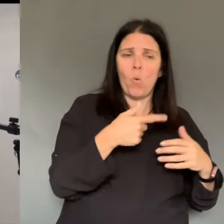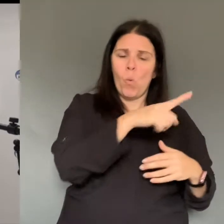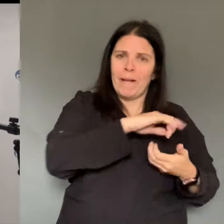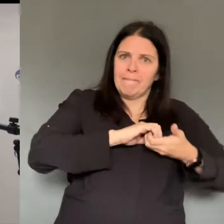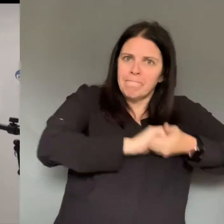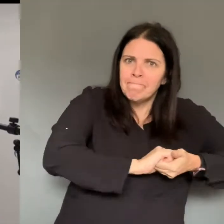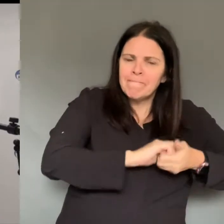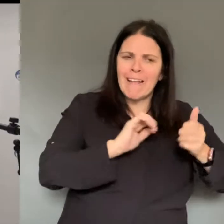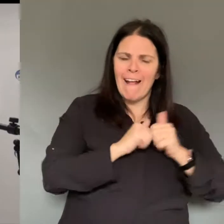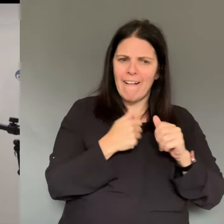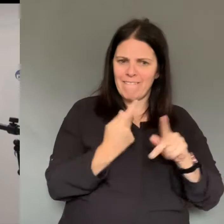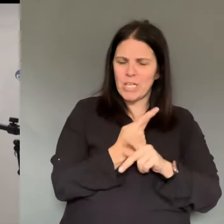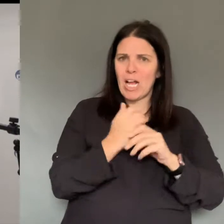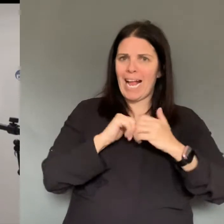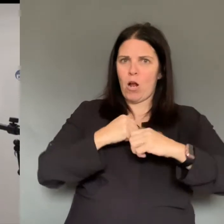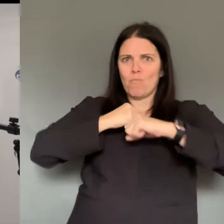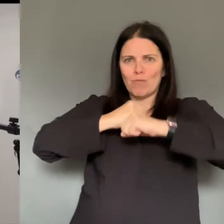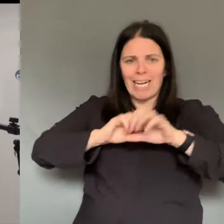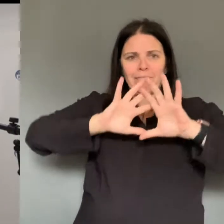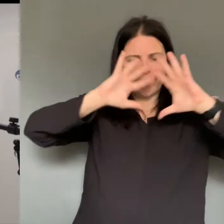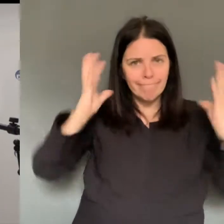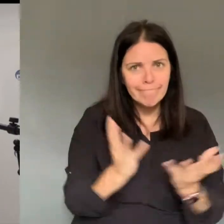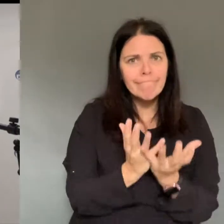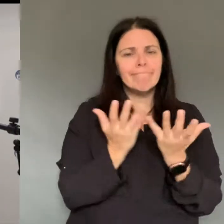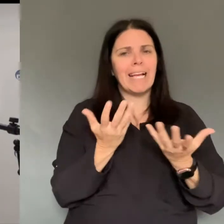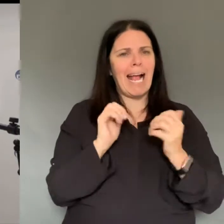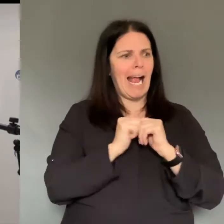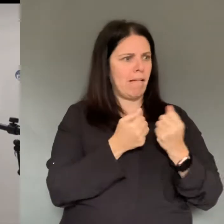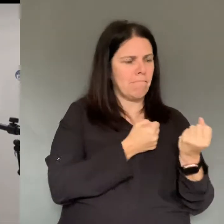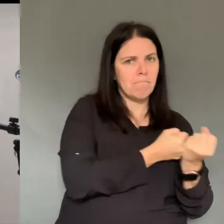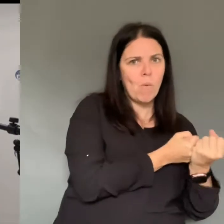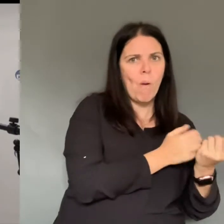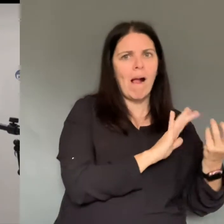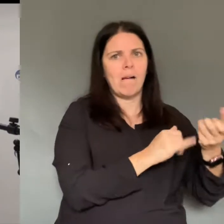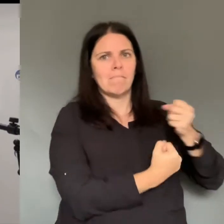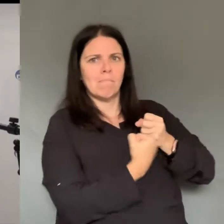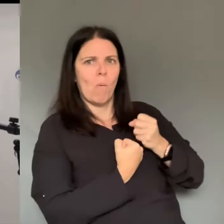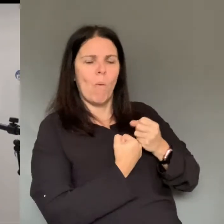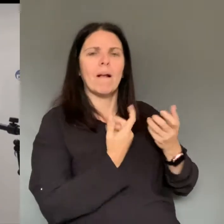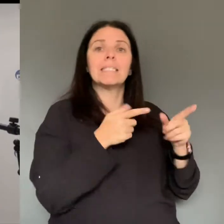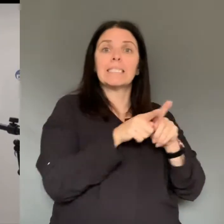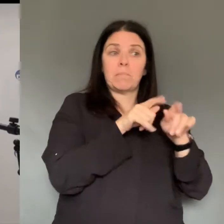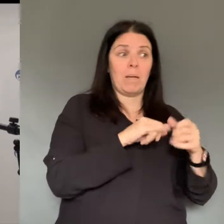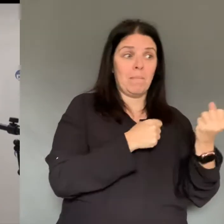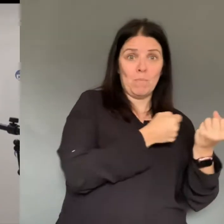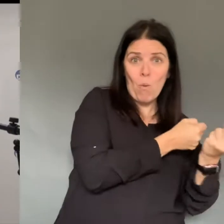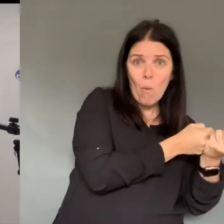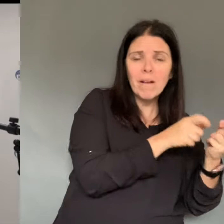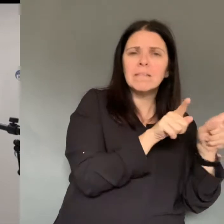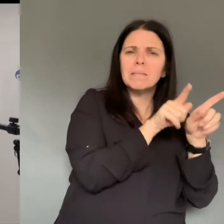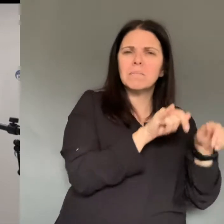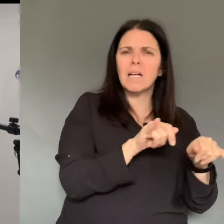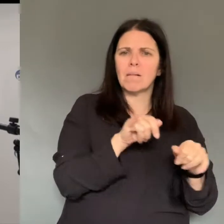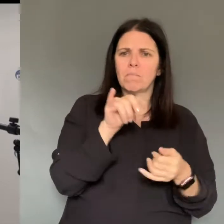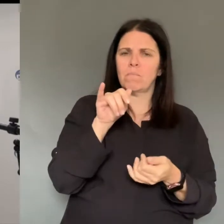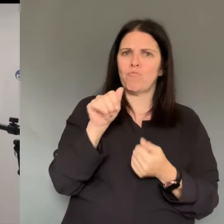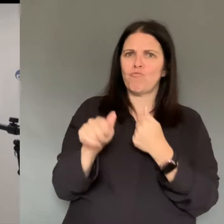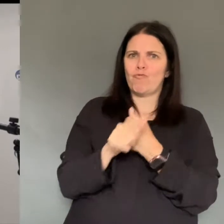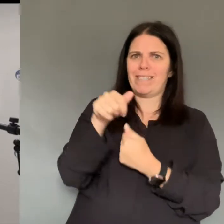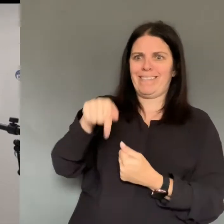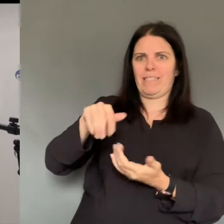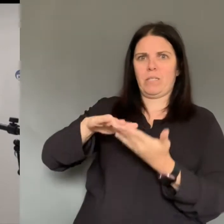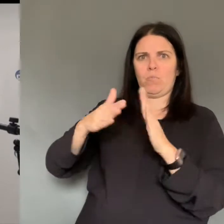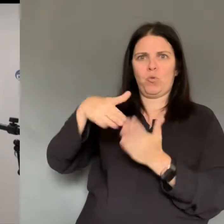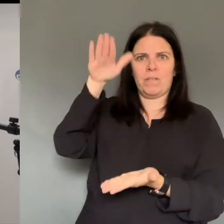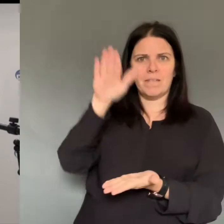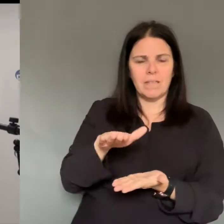and grow, which we anticipate, those beds will or could get filled. Are those workers?